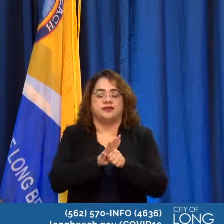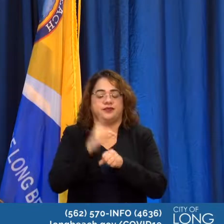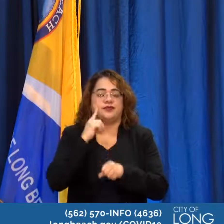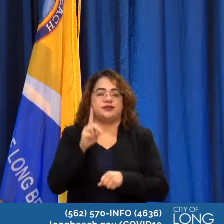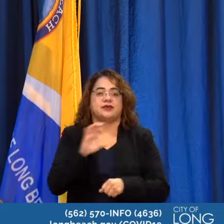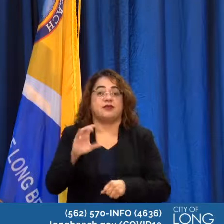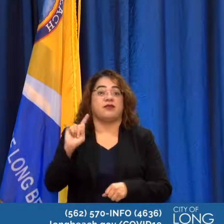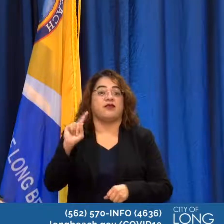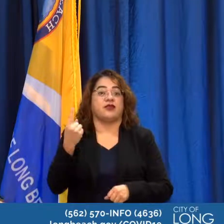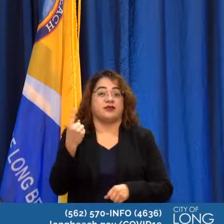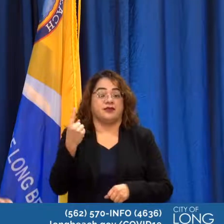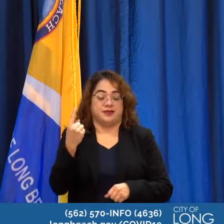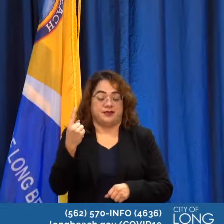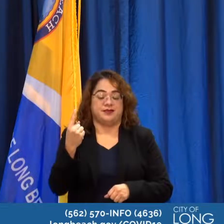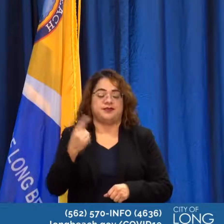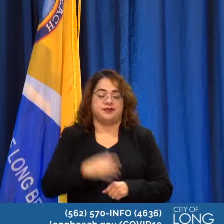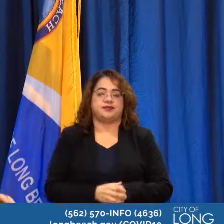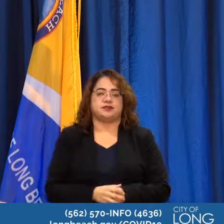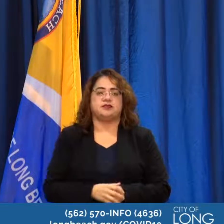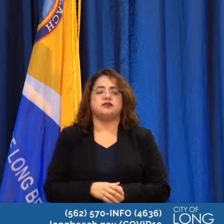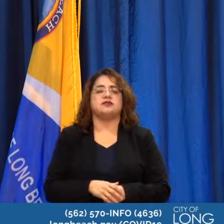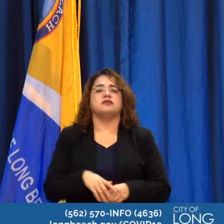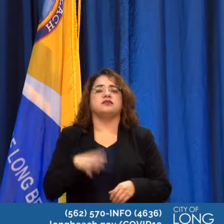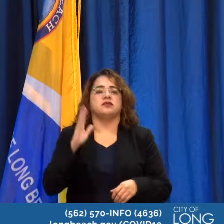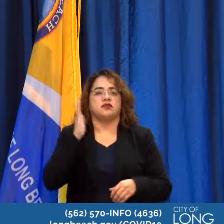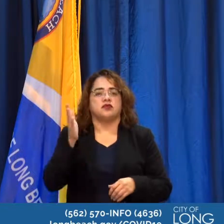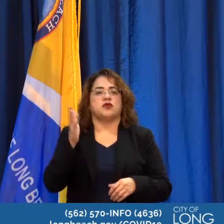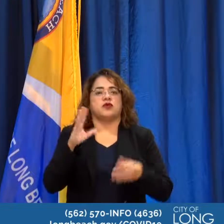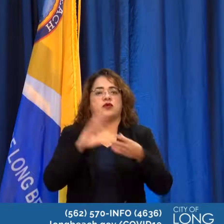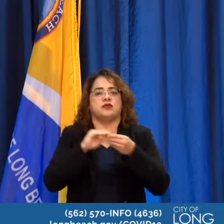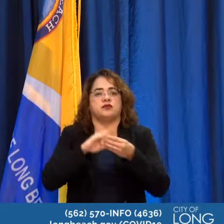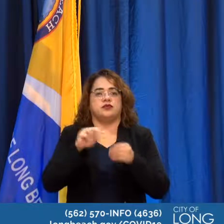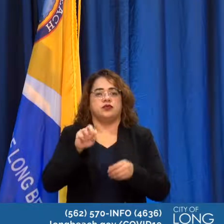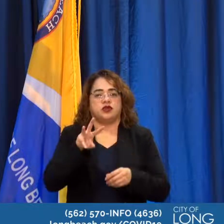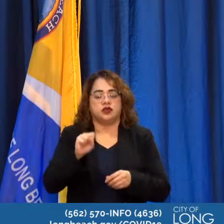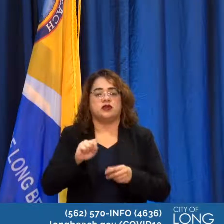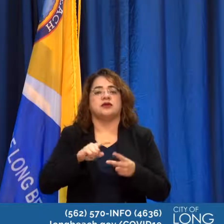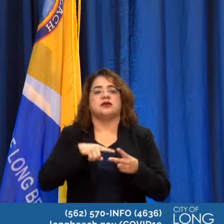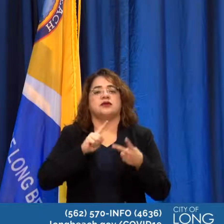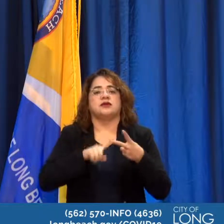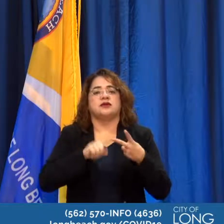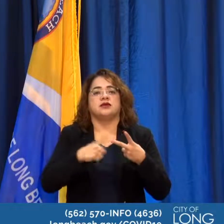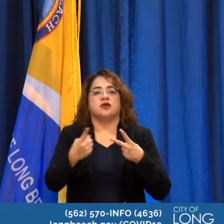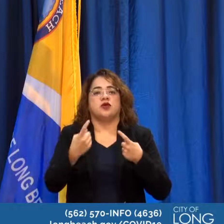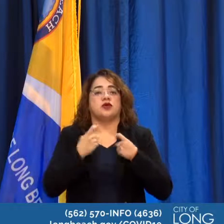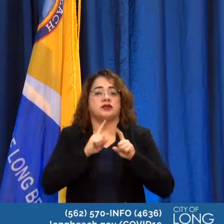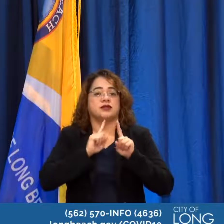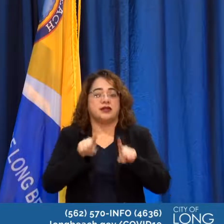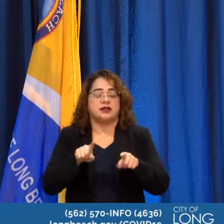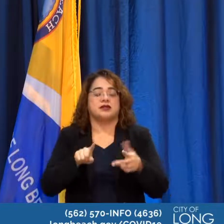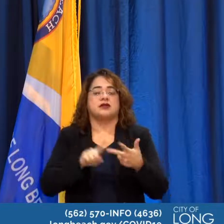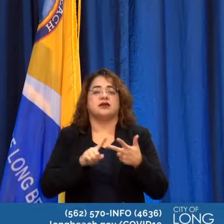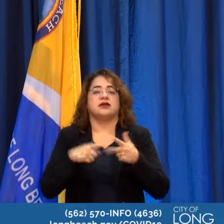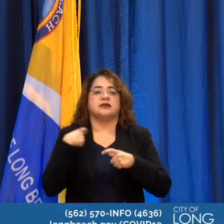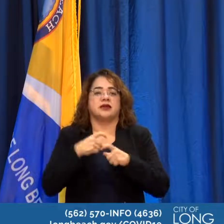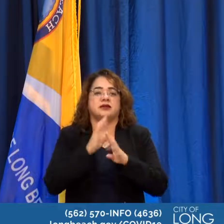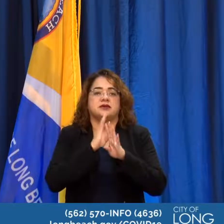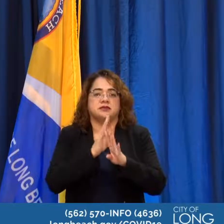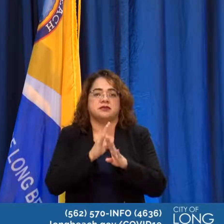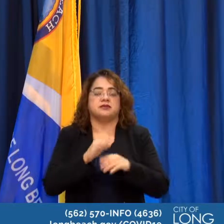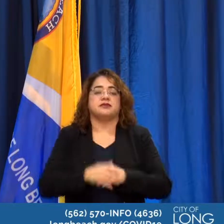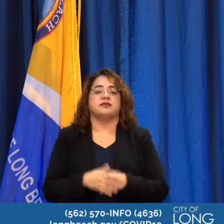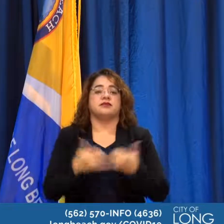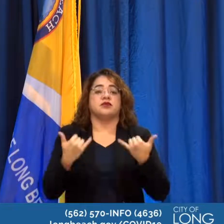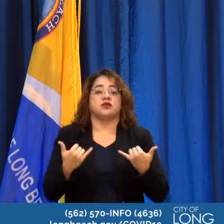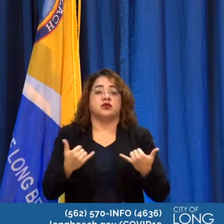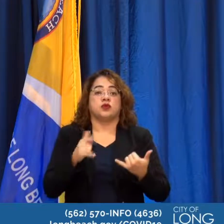As always, we will have an opportunity for questions. We also have a translation in Spanish at the end. And